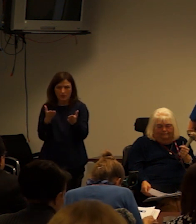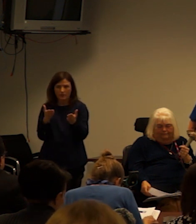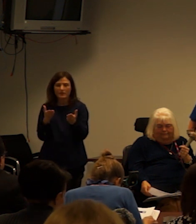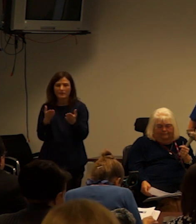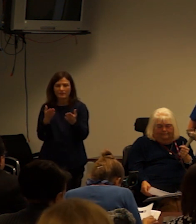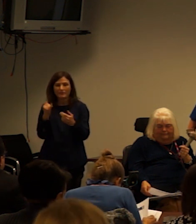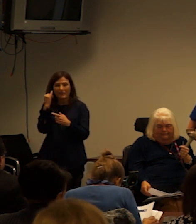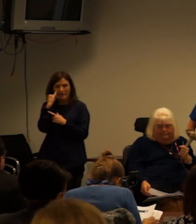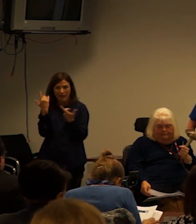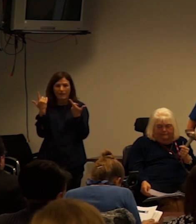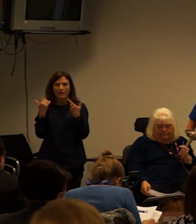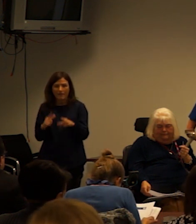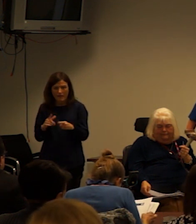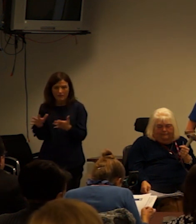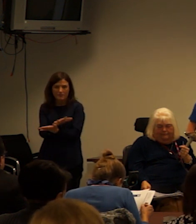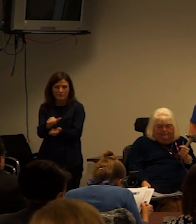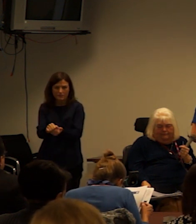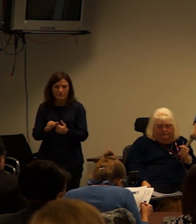in the event.